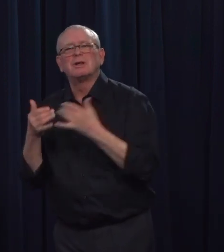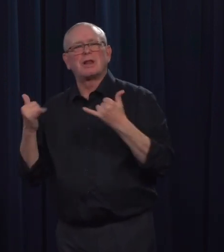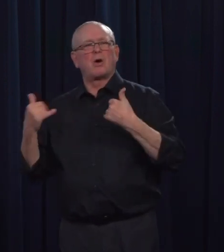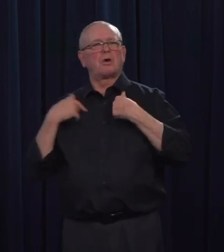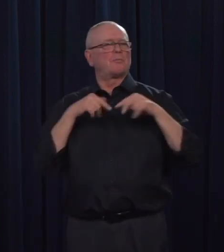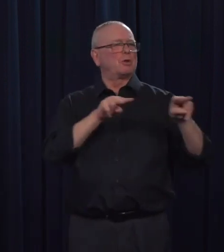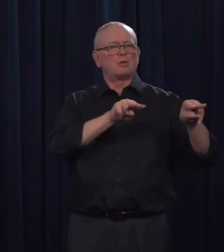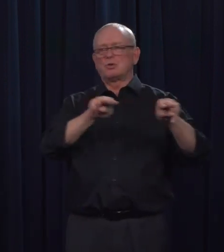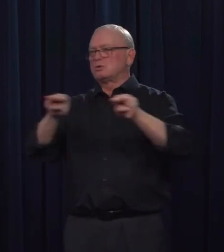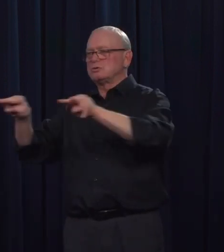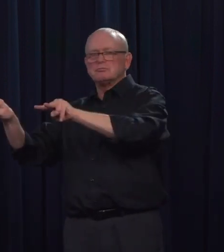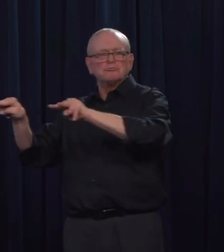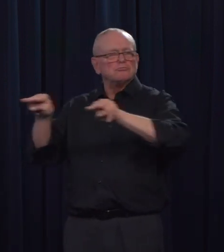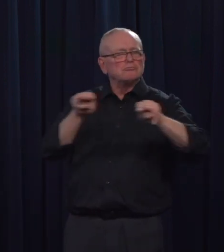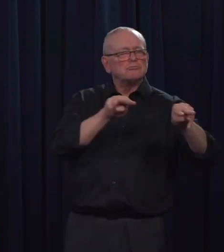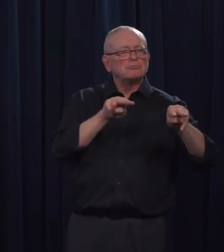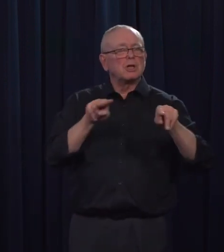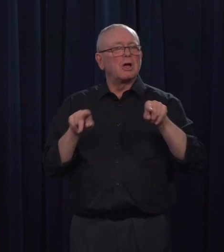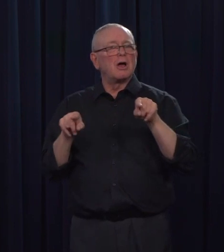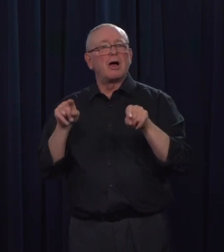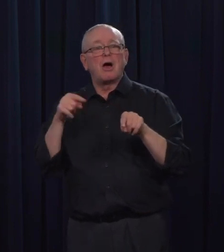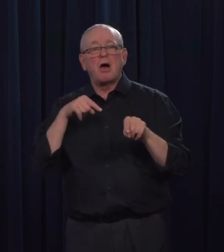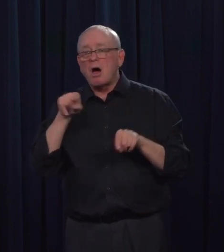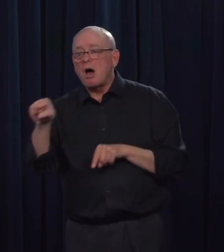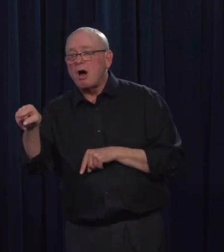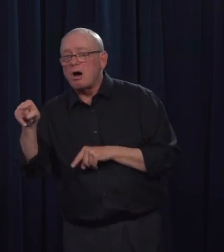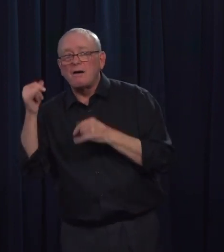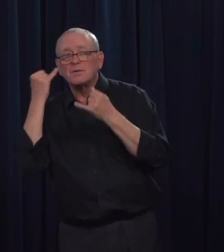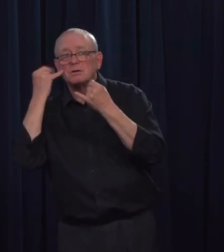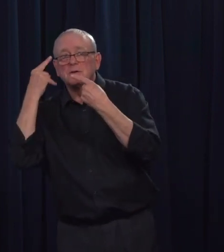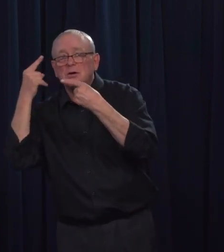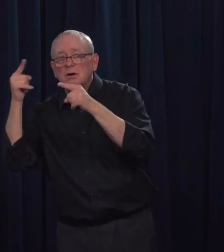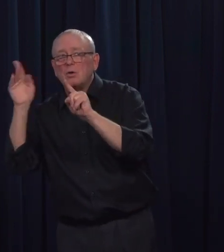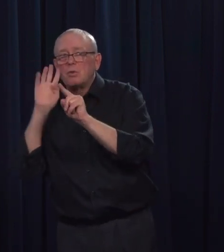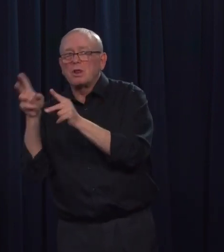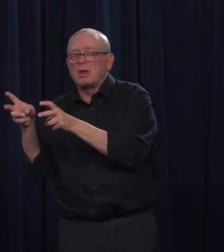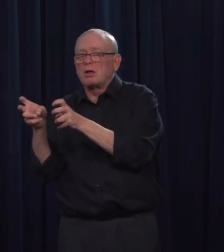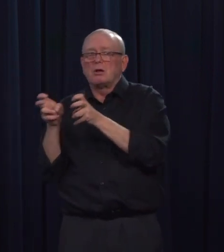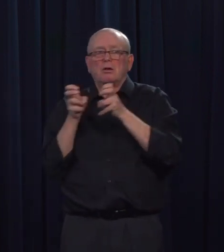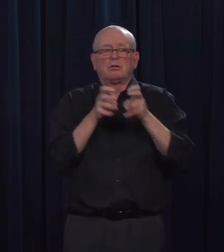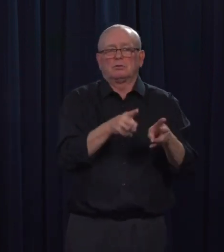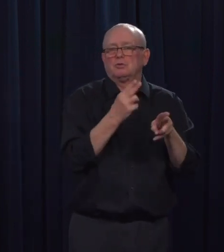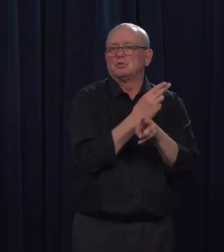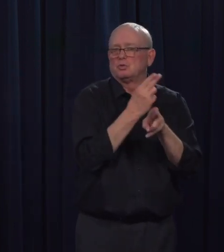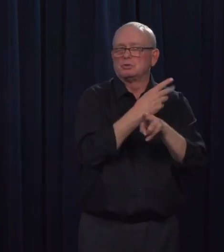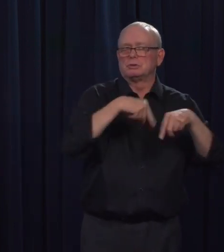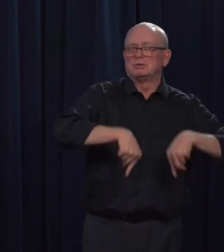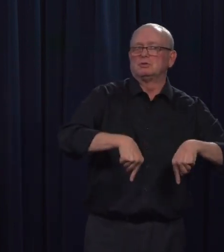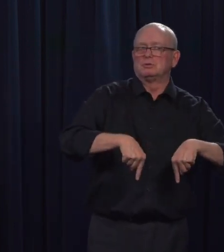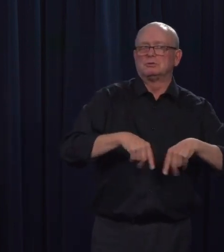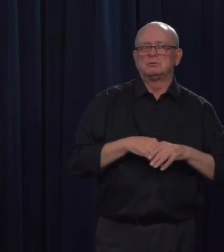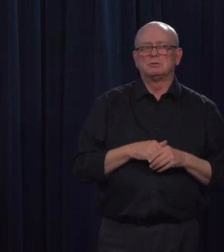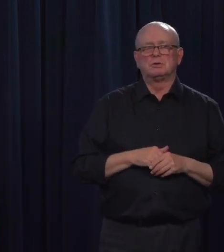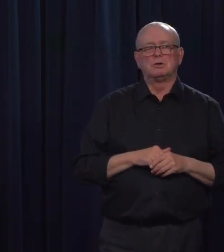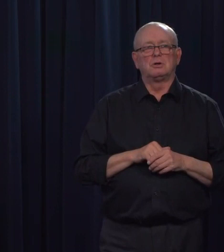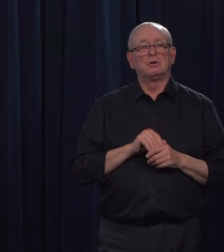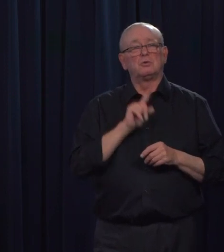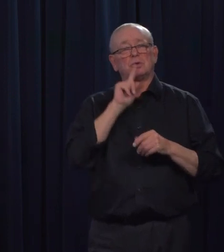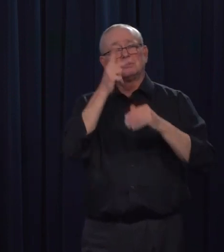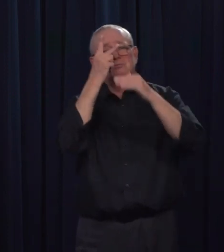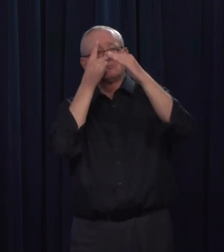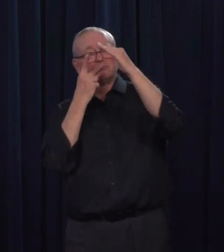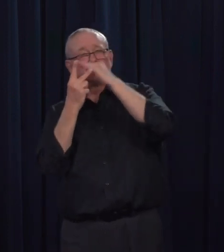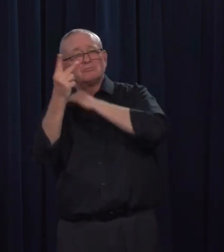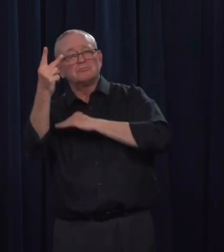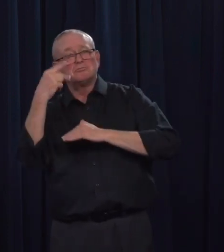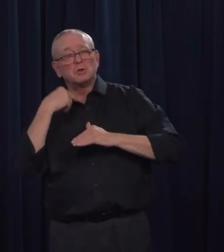seen be successful in places like Singapore. But ultimately, it's a bit early to know. Again,